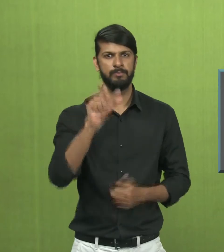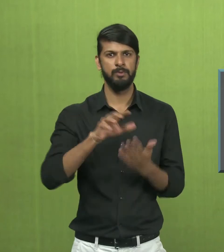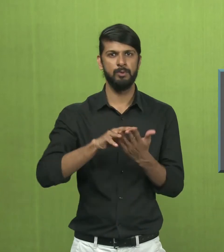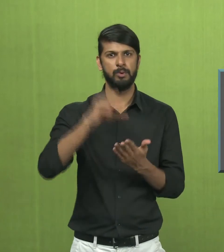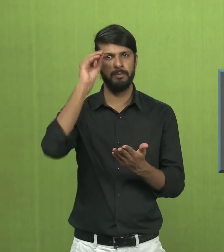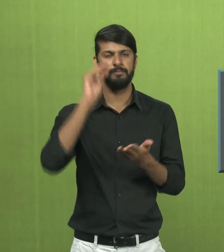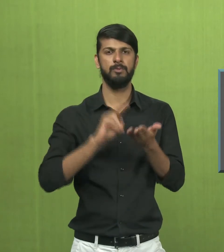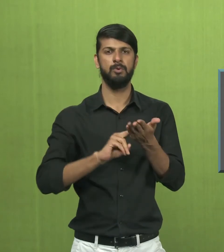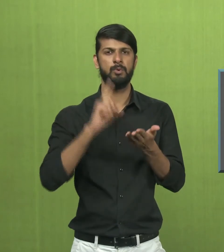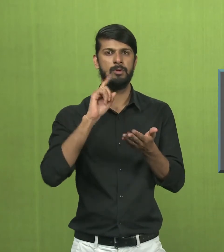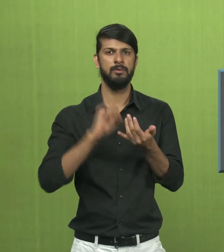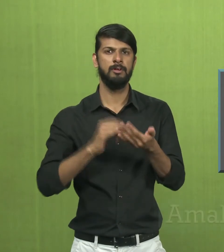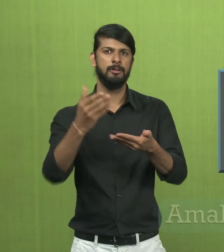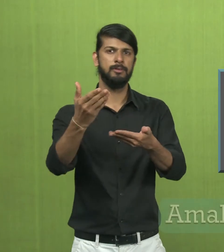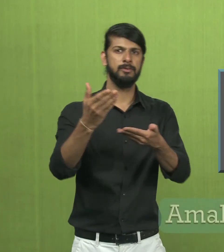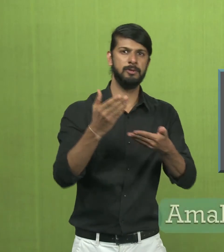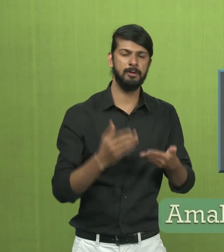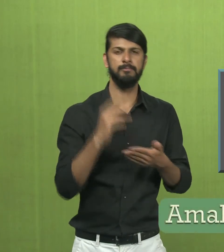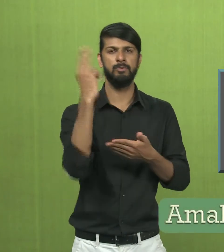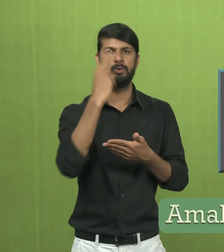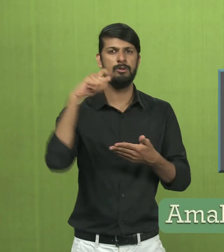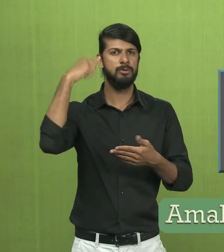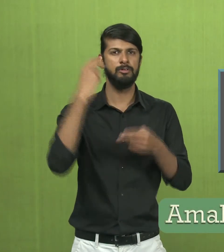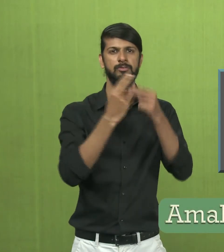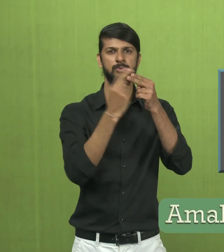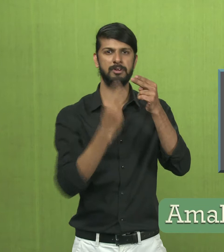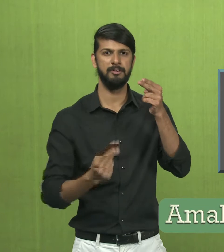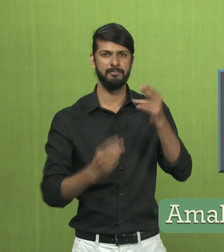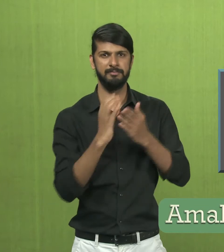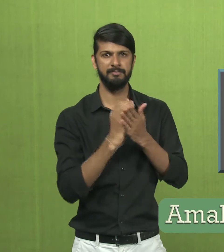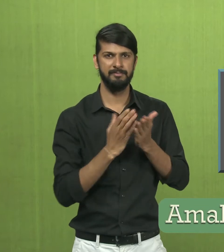Hello learners, NIOS welcomes you to Painting Subject video series.